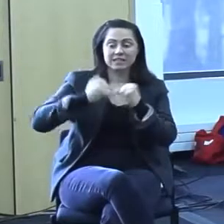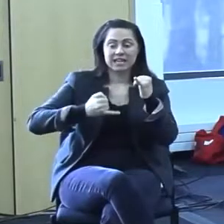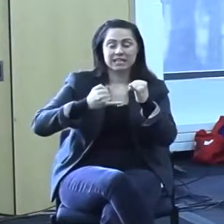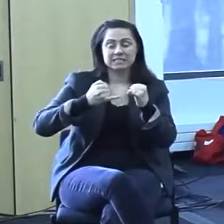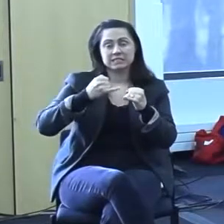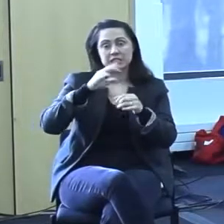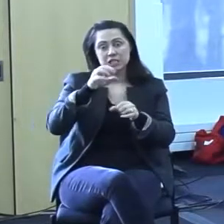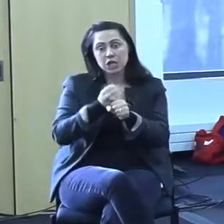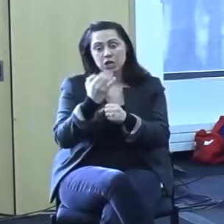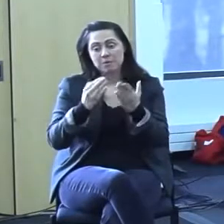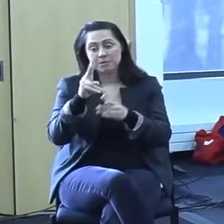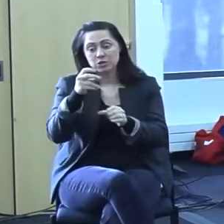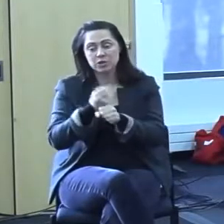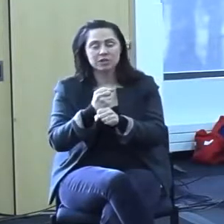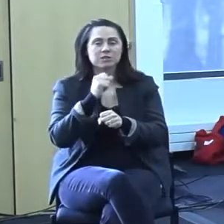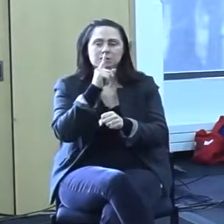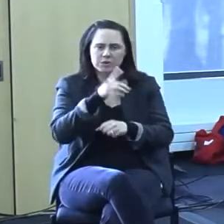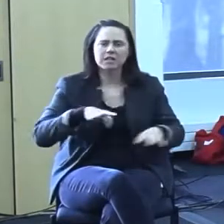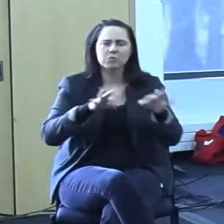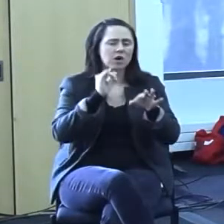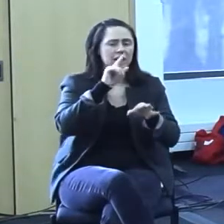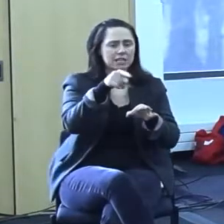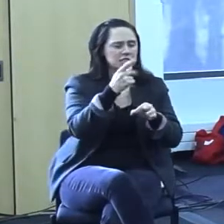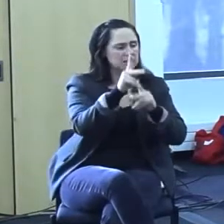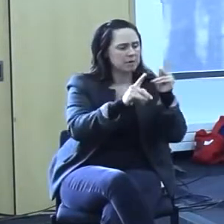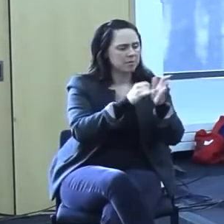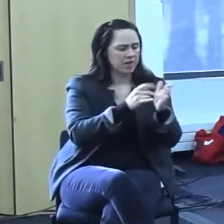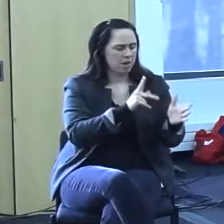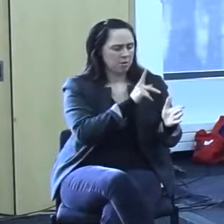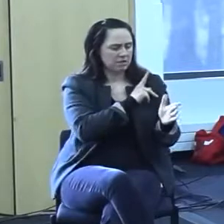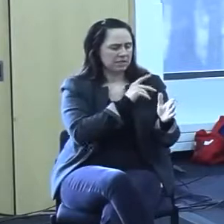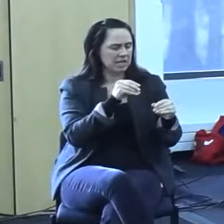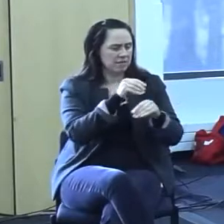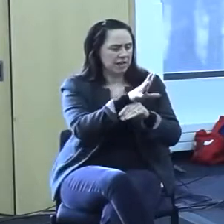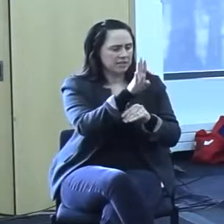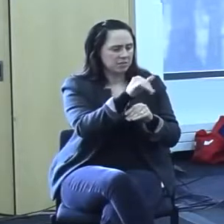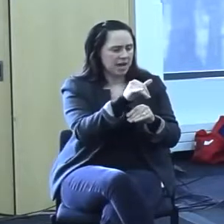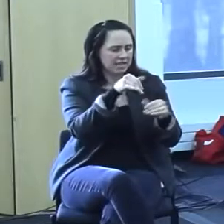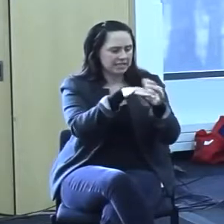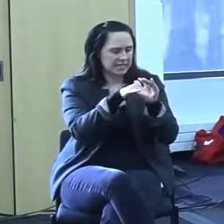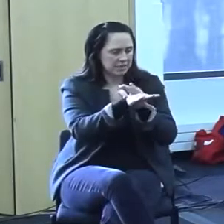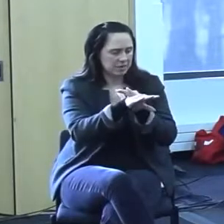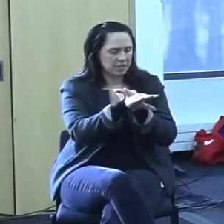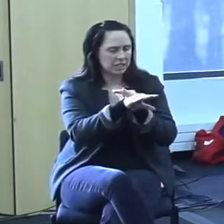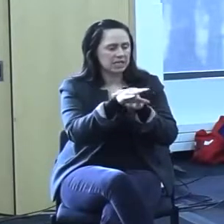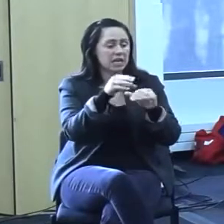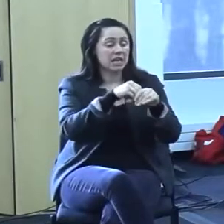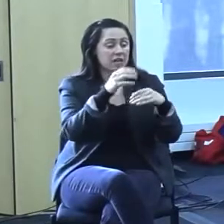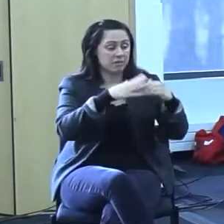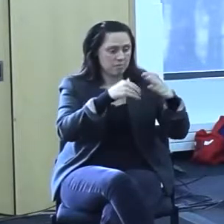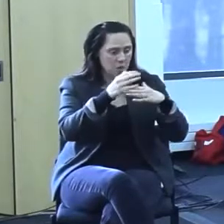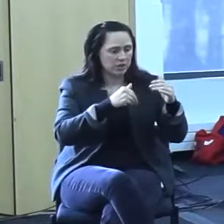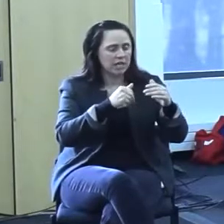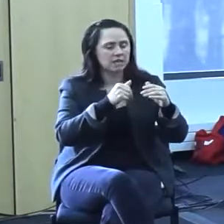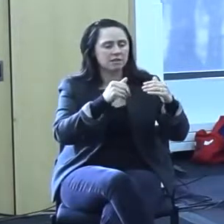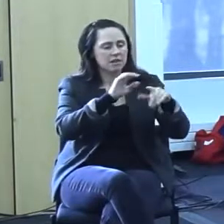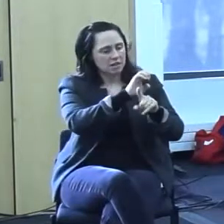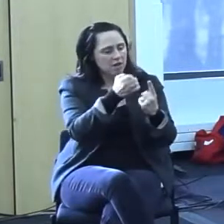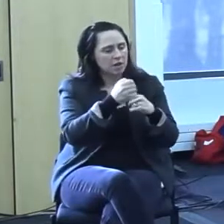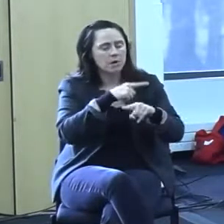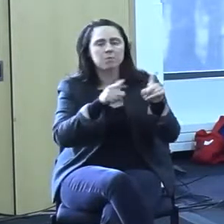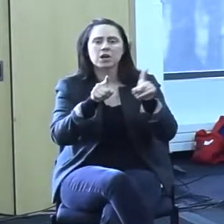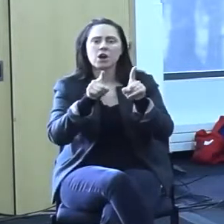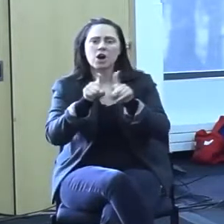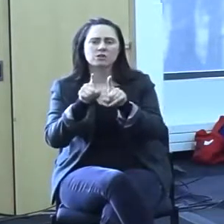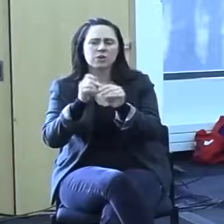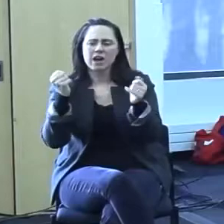just the people that are personally affected by accessibility in the built environment, but everyone is kind of catching on to